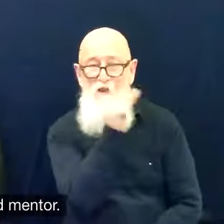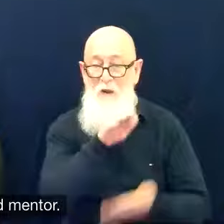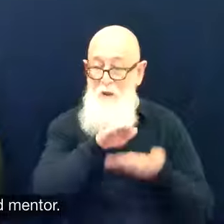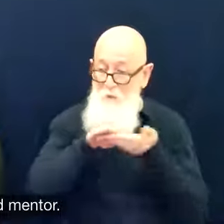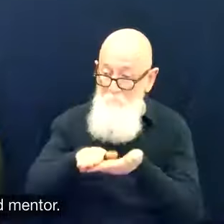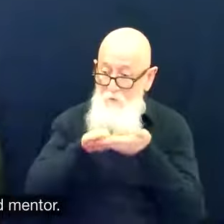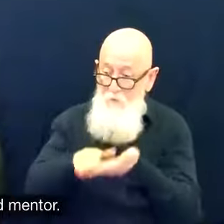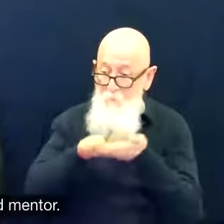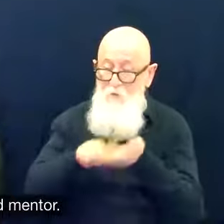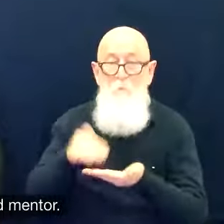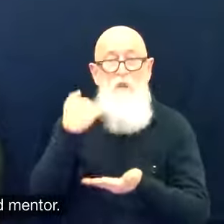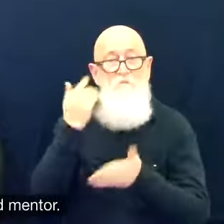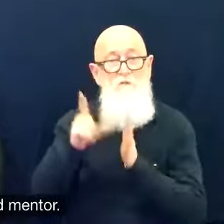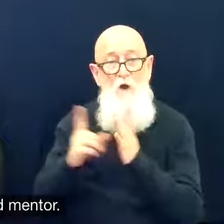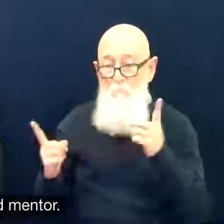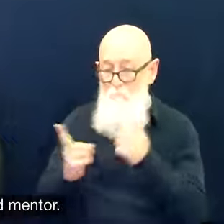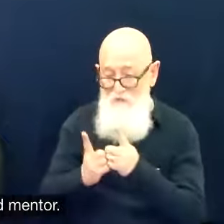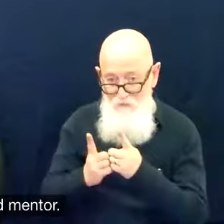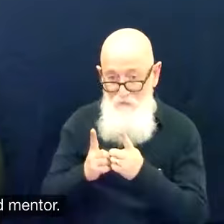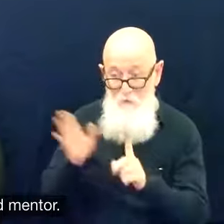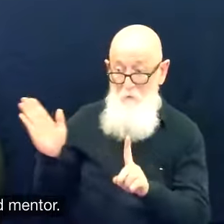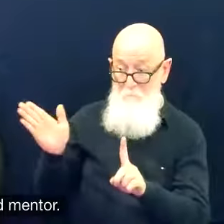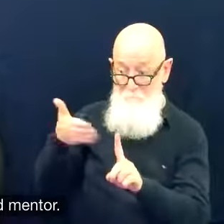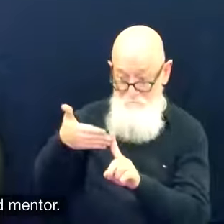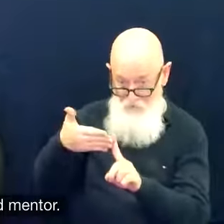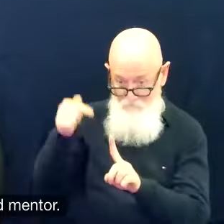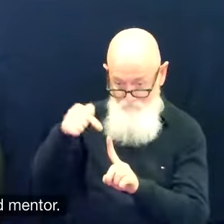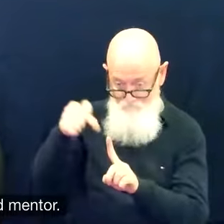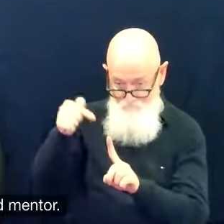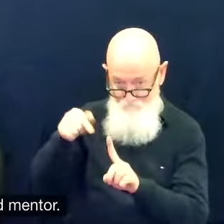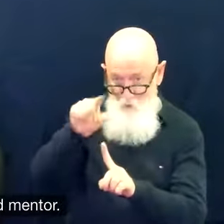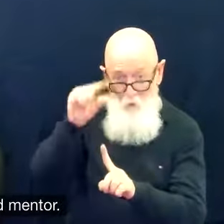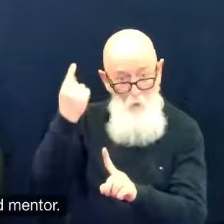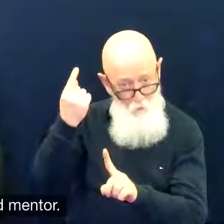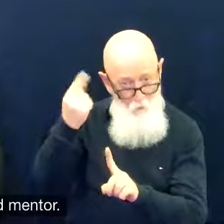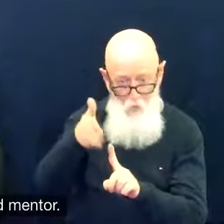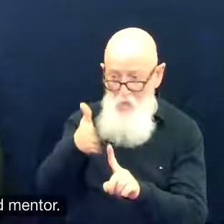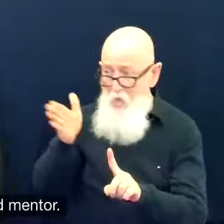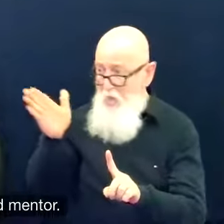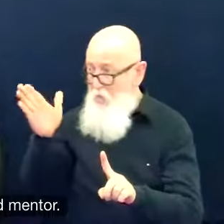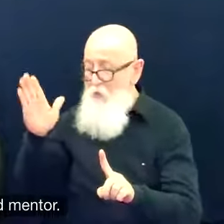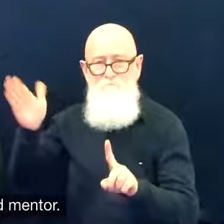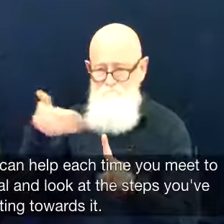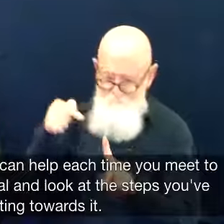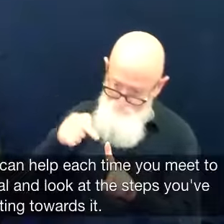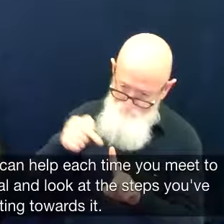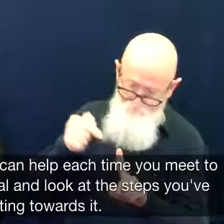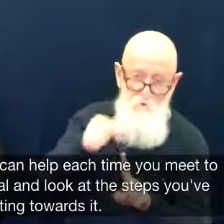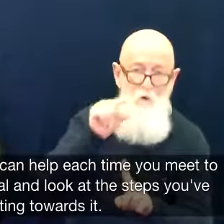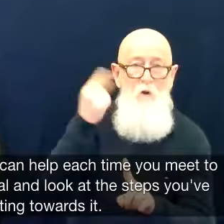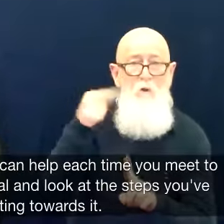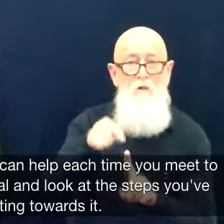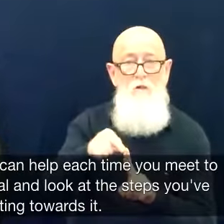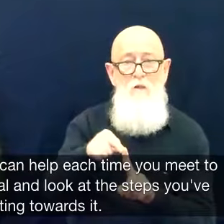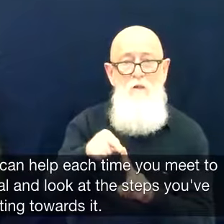time you meet to come back to that very clear goal and look at the steps you've taken in getting towards it. So that's